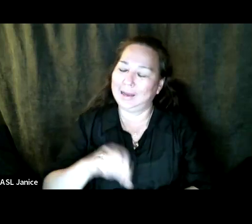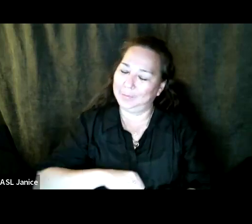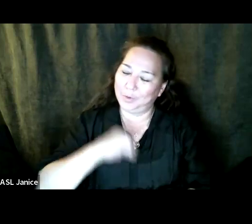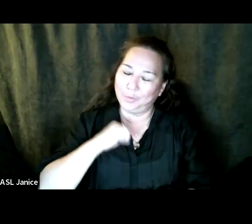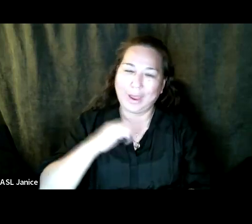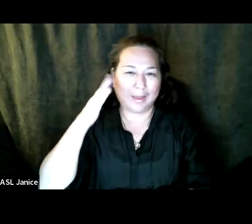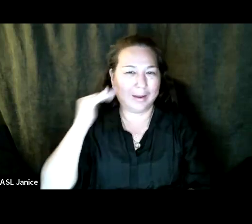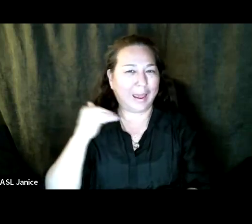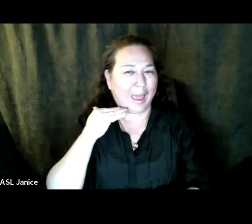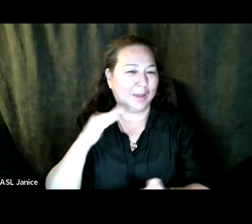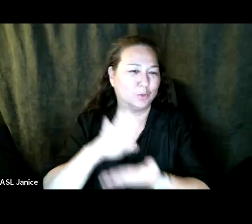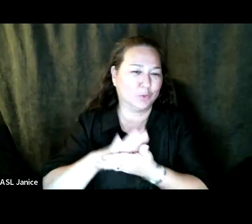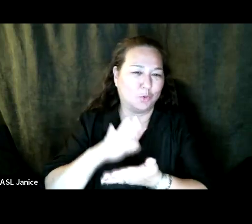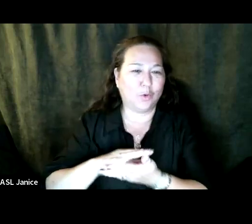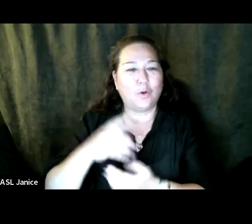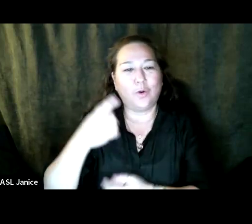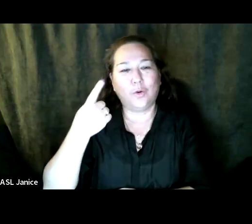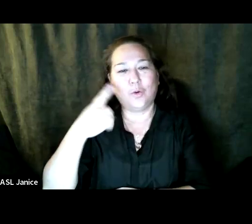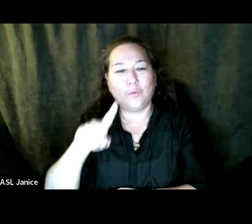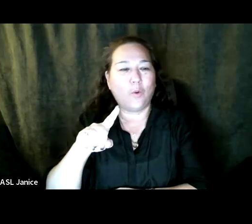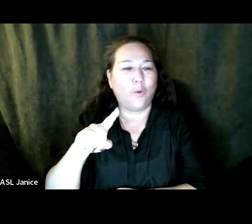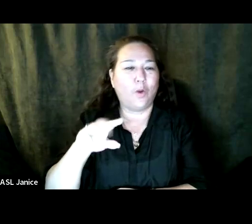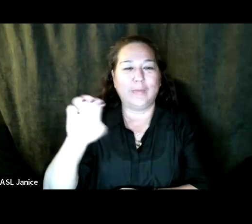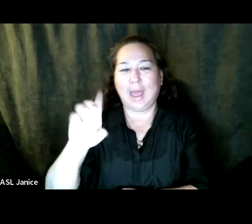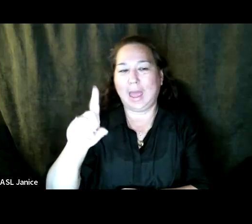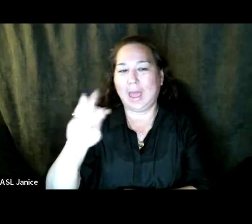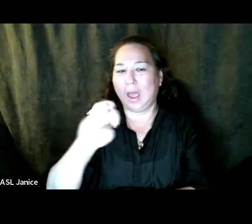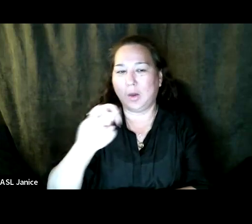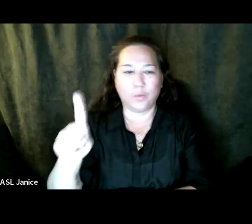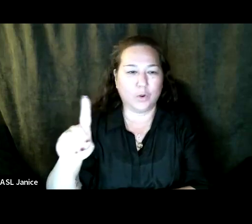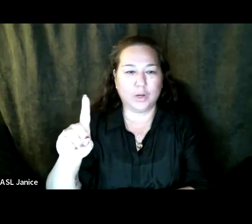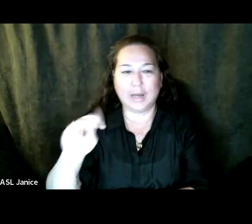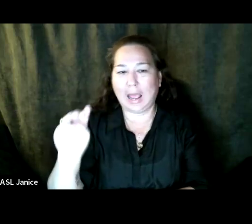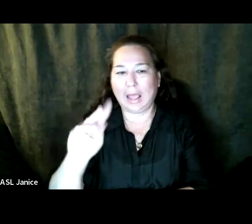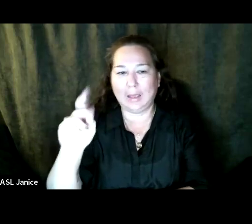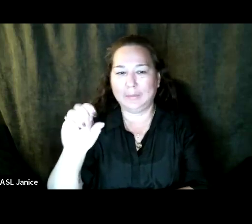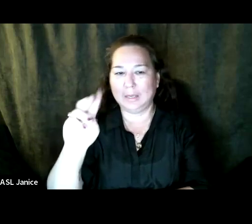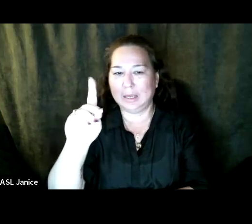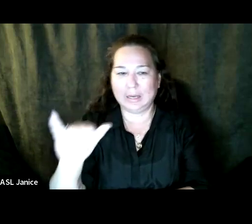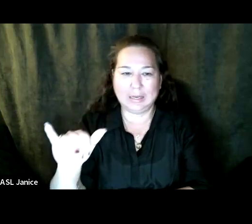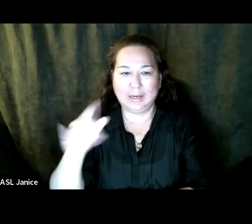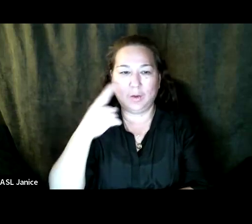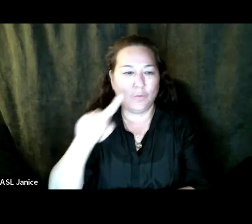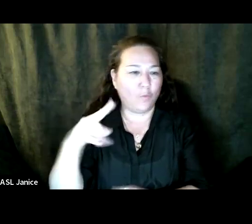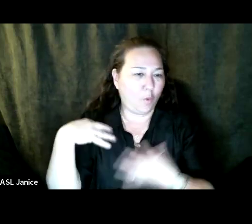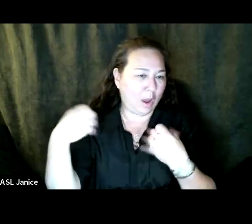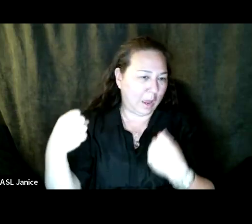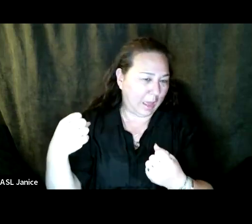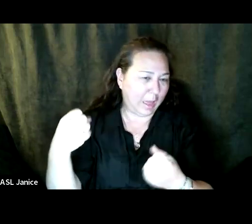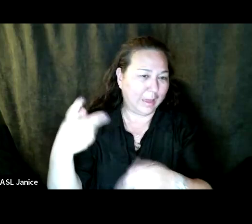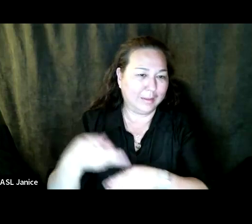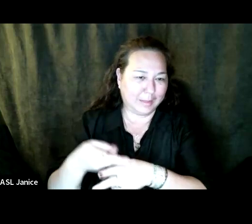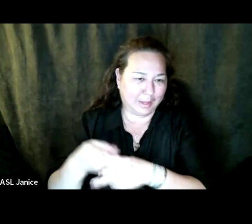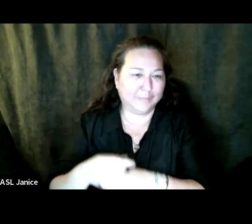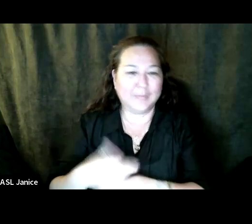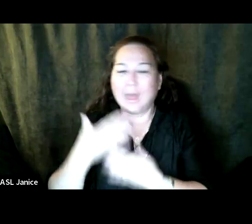Edward M. Kennedy Academy for Health Careers. So thank you again for taking this time to talk a little bit about our